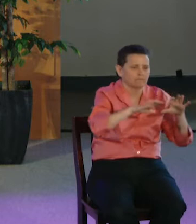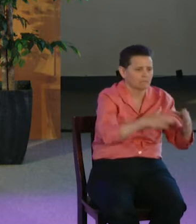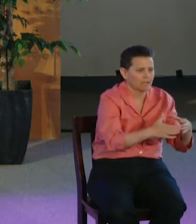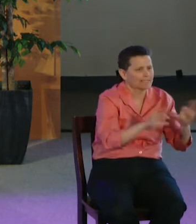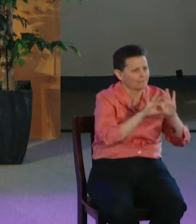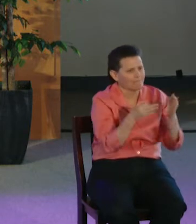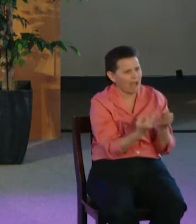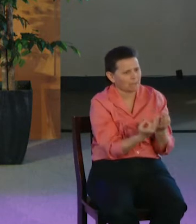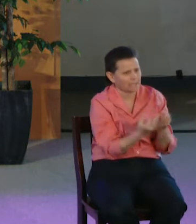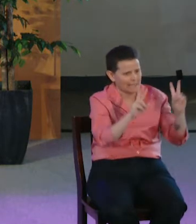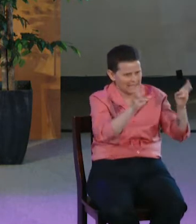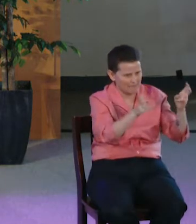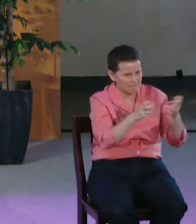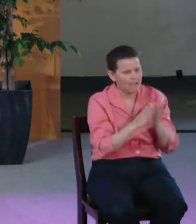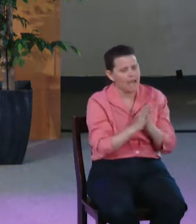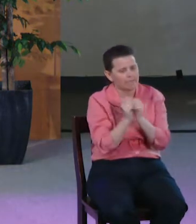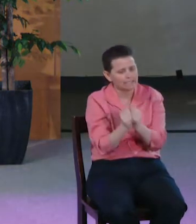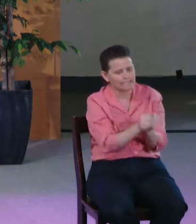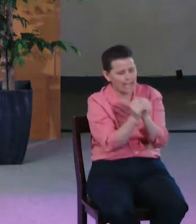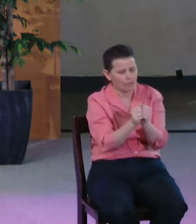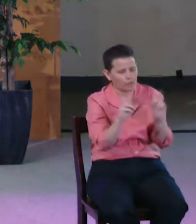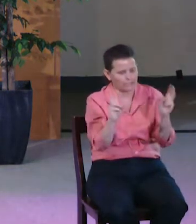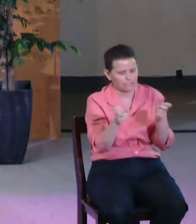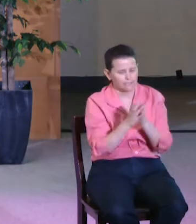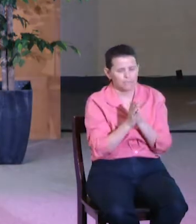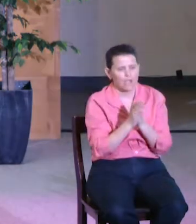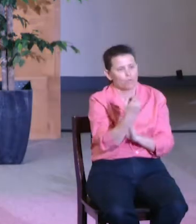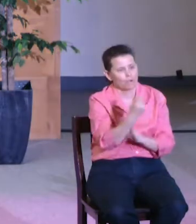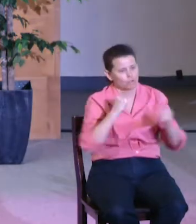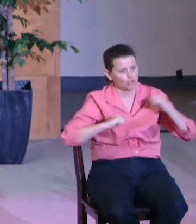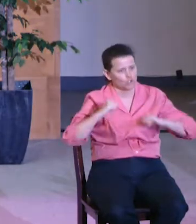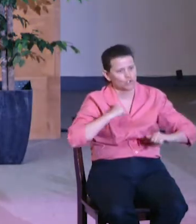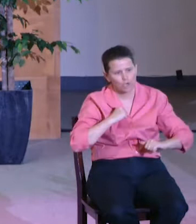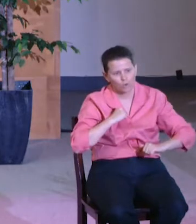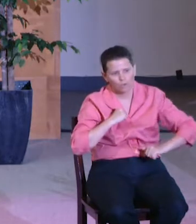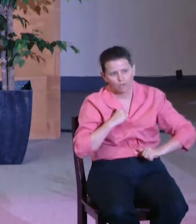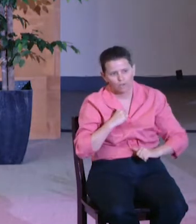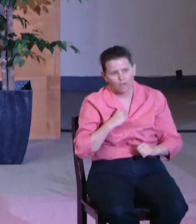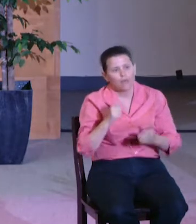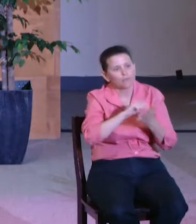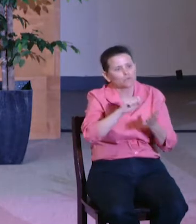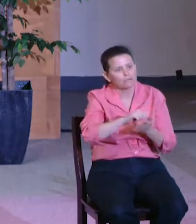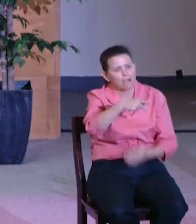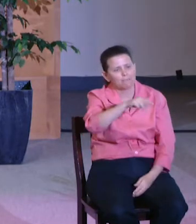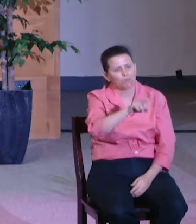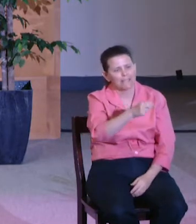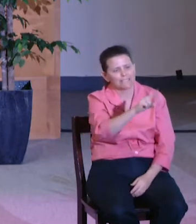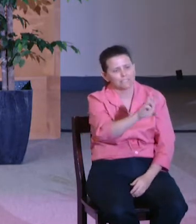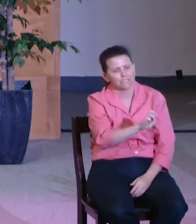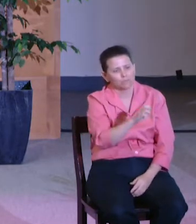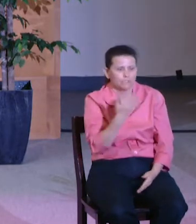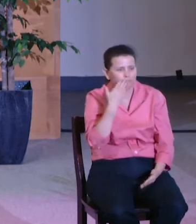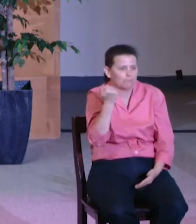also this theme of togetherness. And one of the songs from that show, which was written by Prince, which makes it even better for me, is the lyrics go, "We can